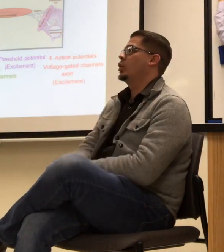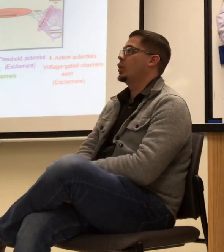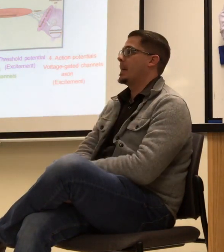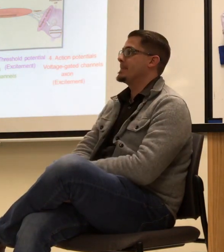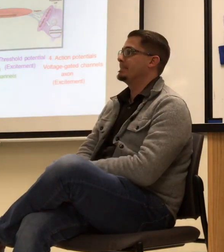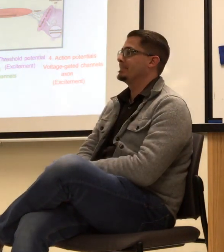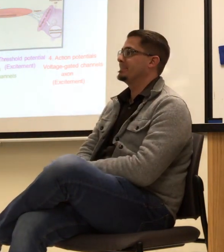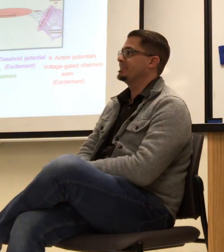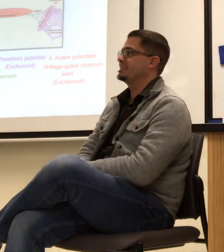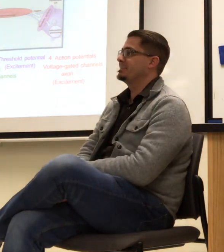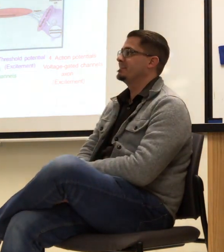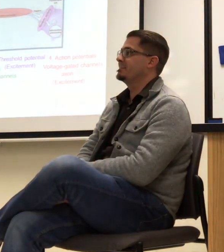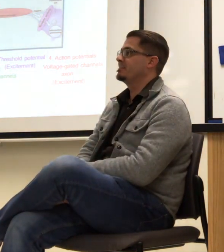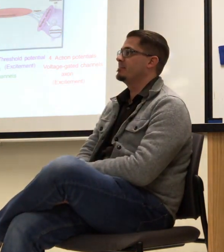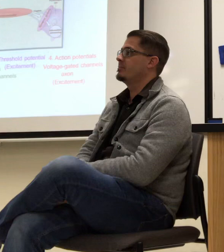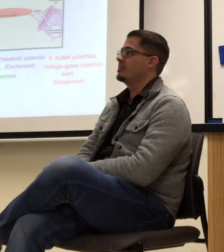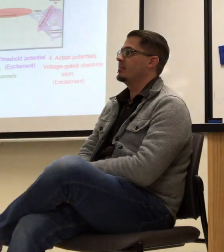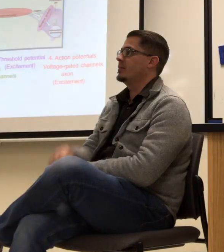The condition of rest,